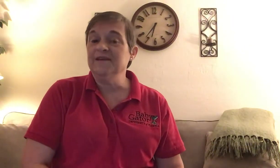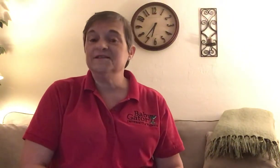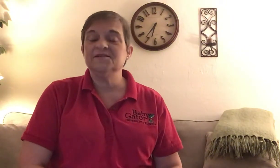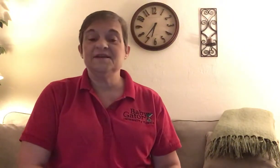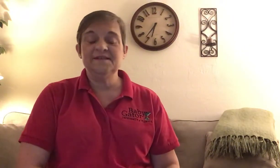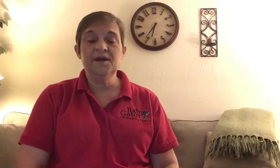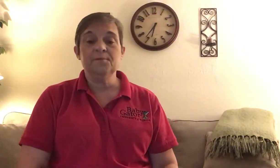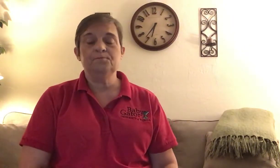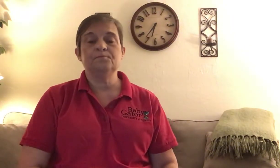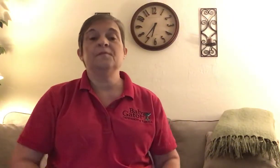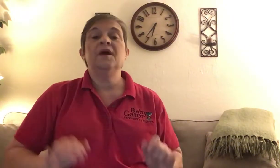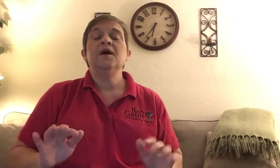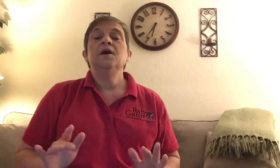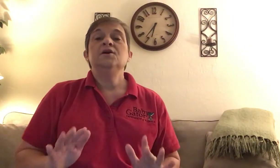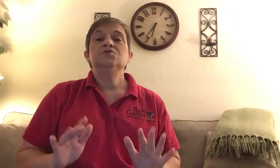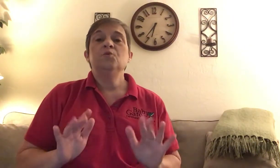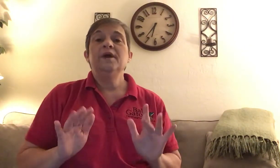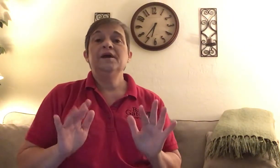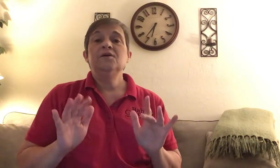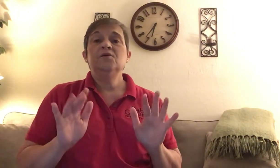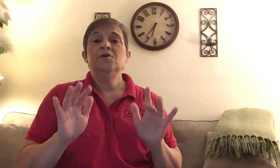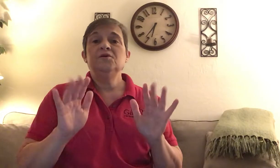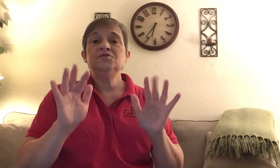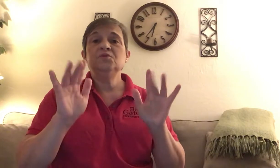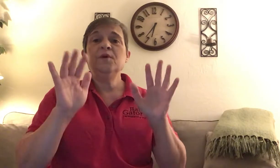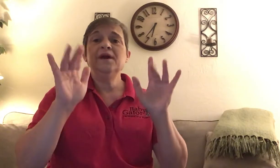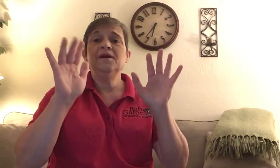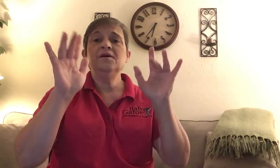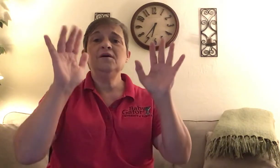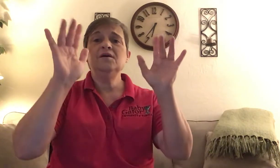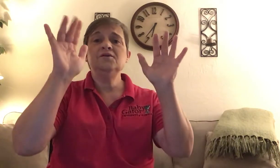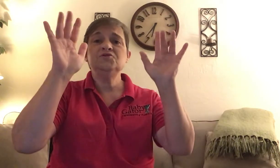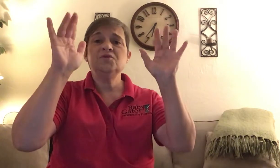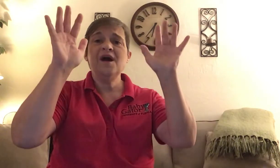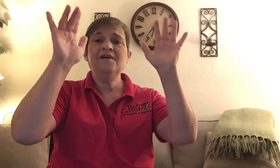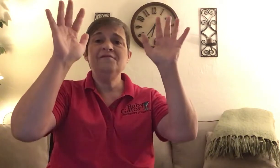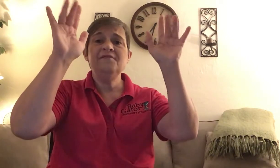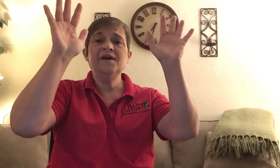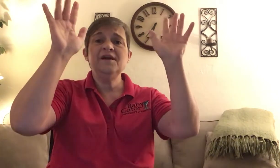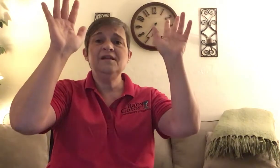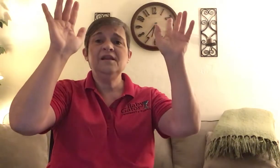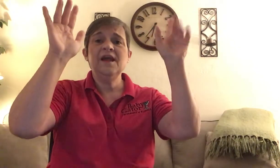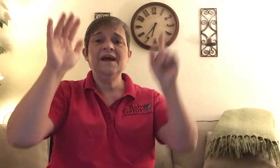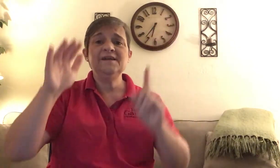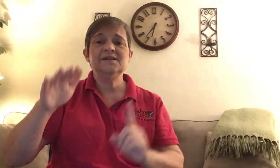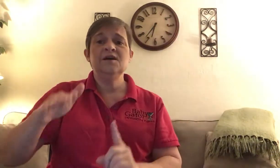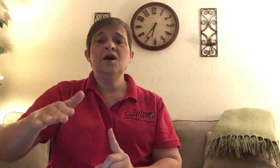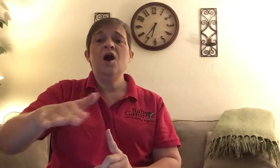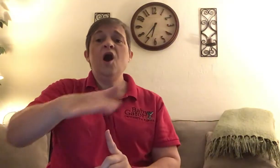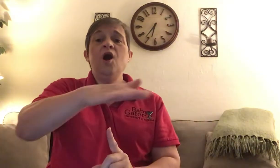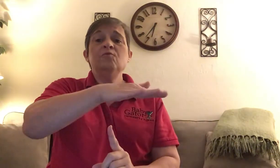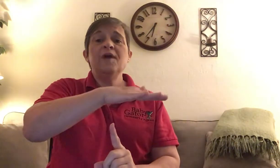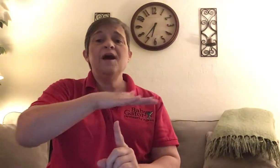as I sing it. Twinkle twinkle traffic light, around